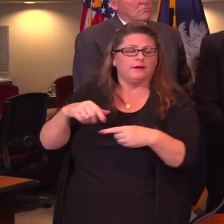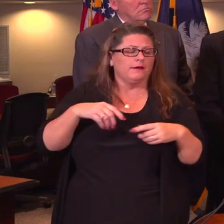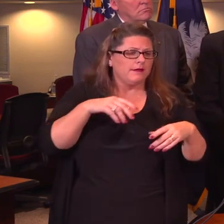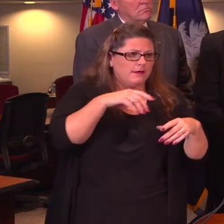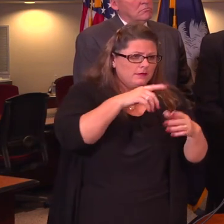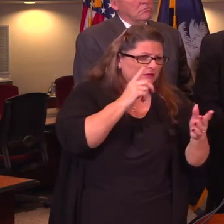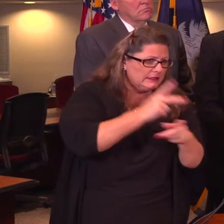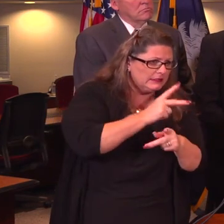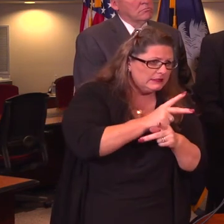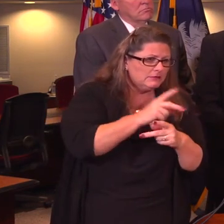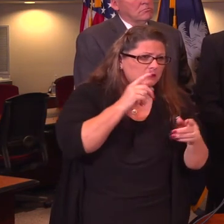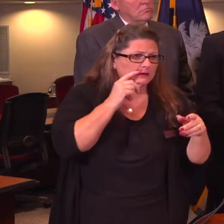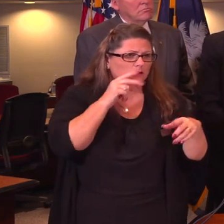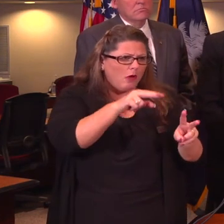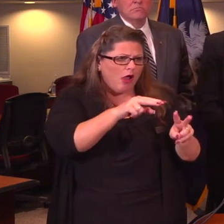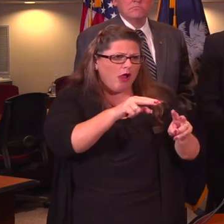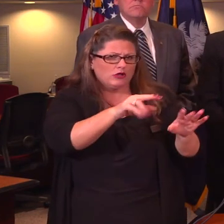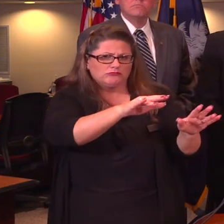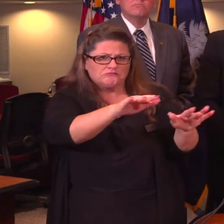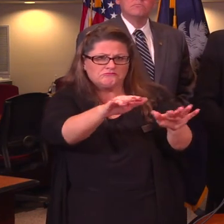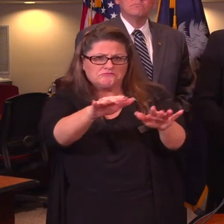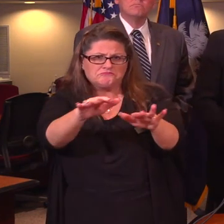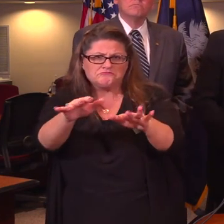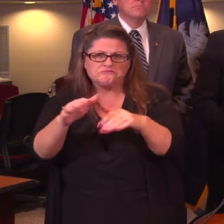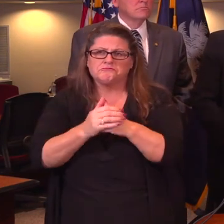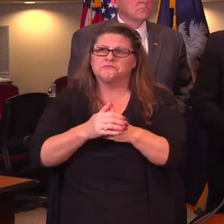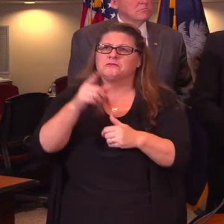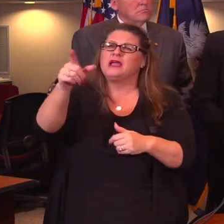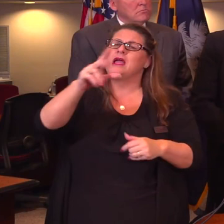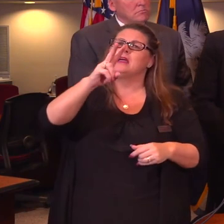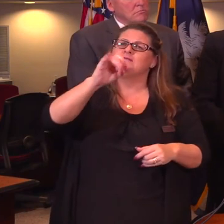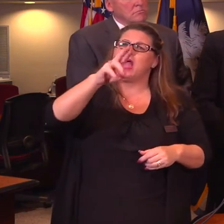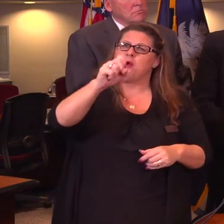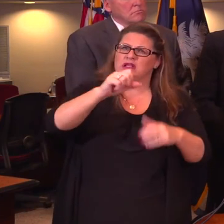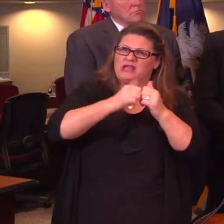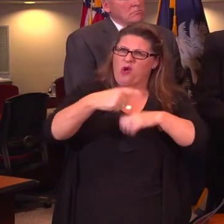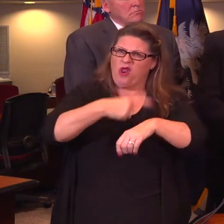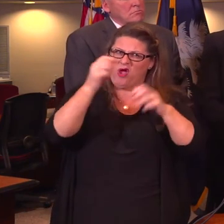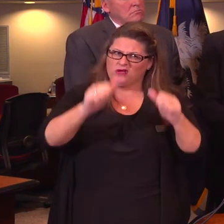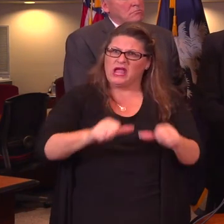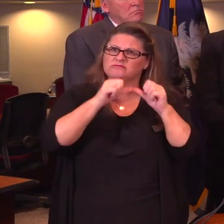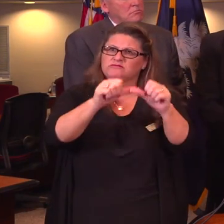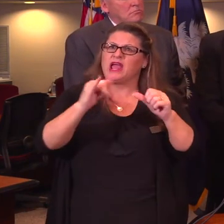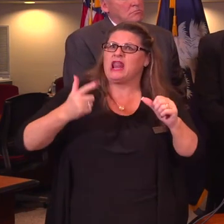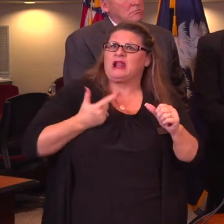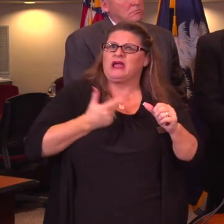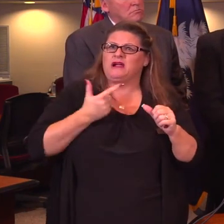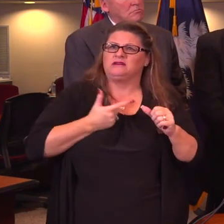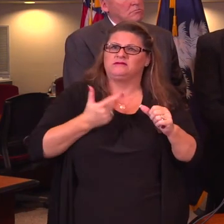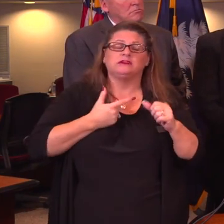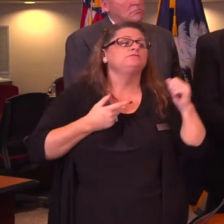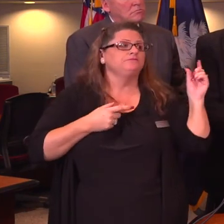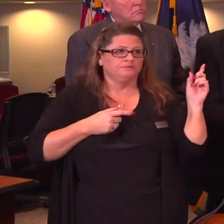prevent additional spread should they become ill. And how long can the virus live on the surface, exactly? That varies on the